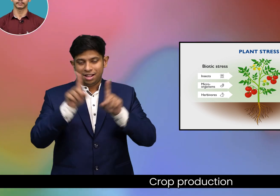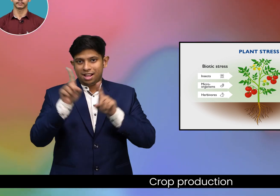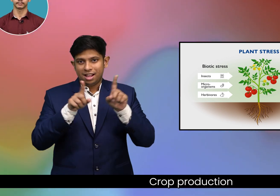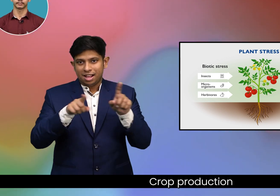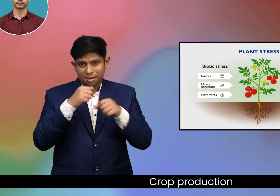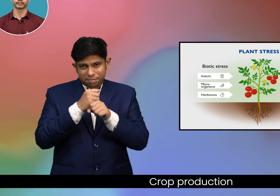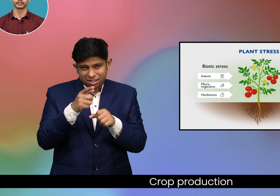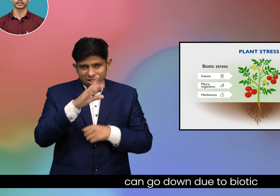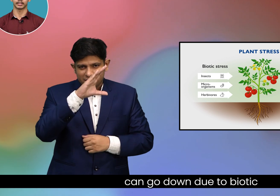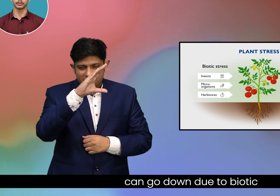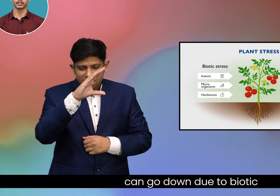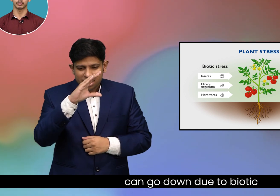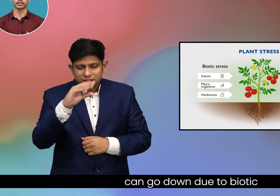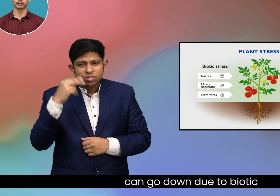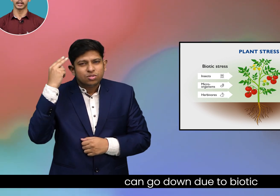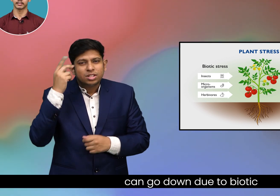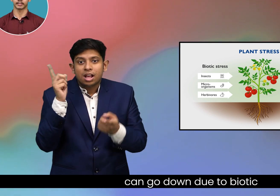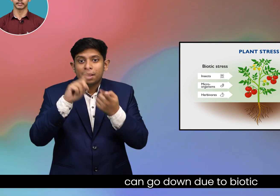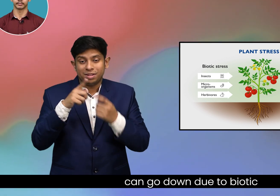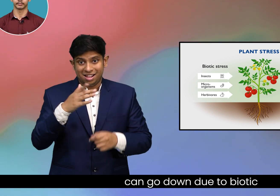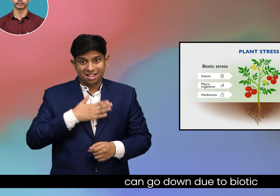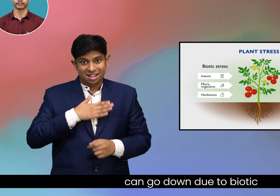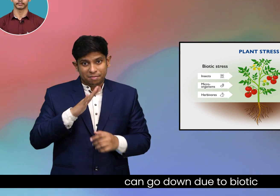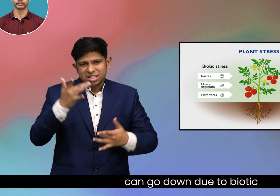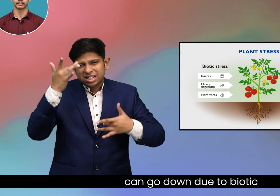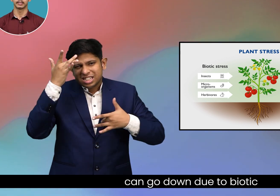production can go down due to biotic,